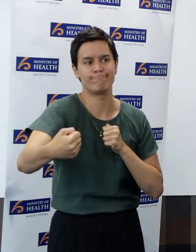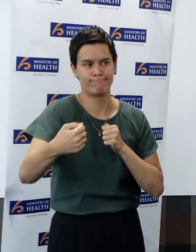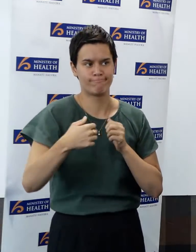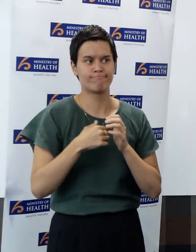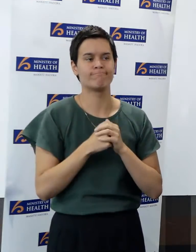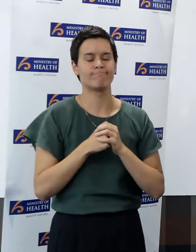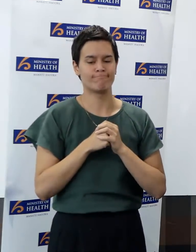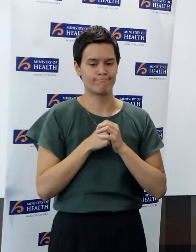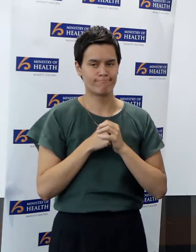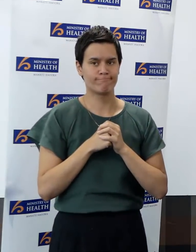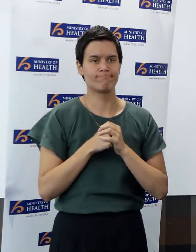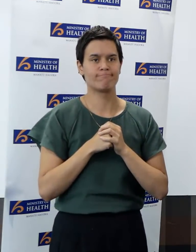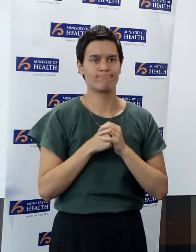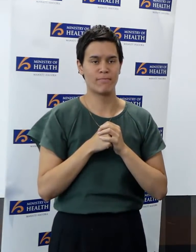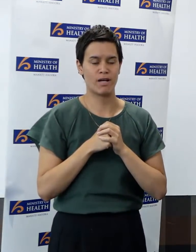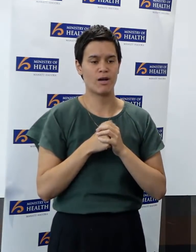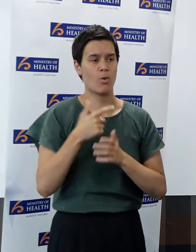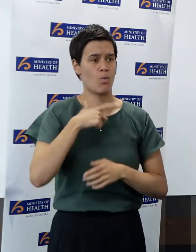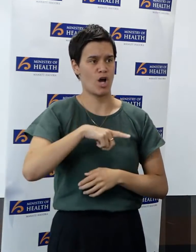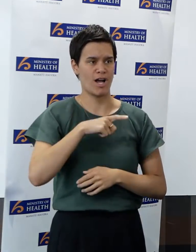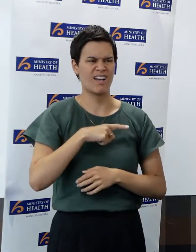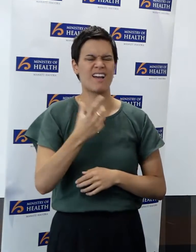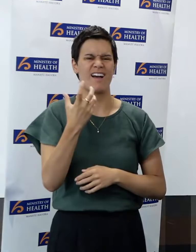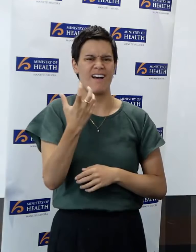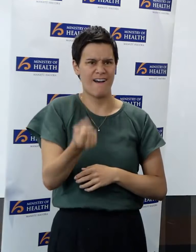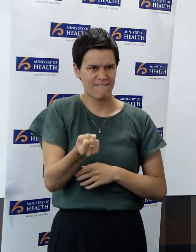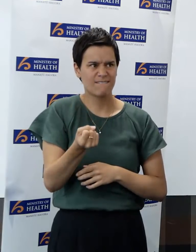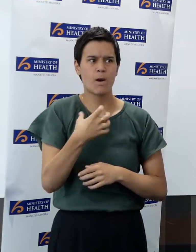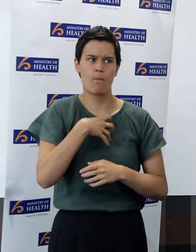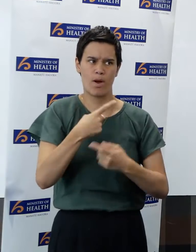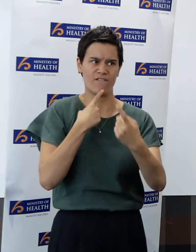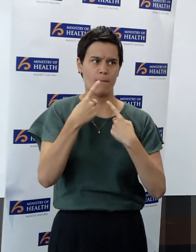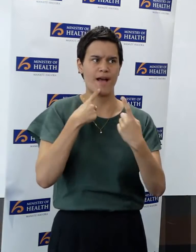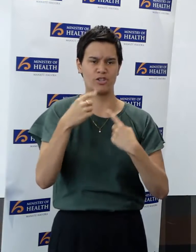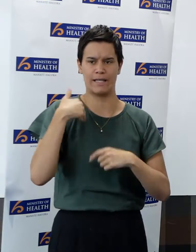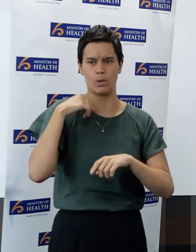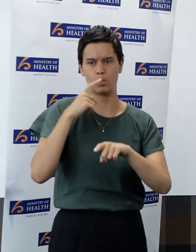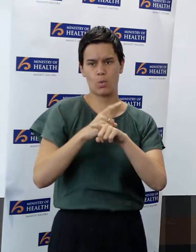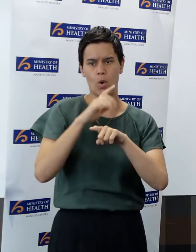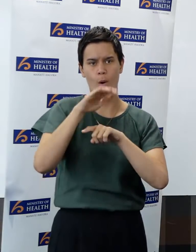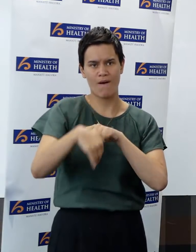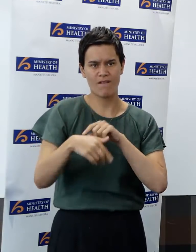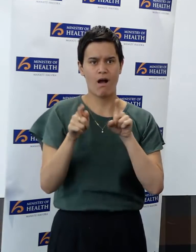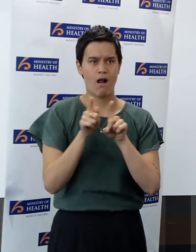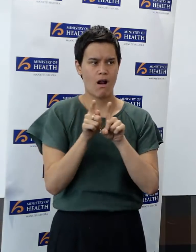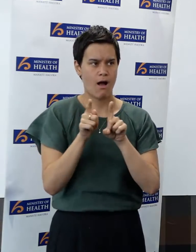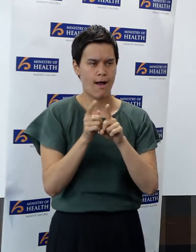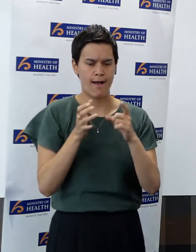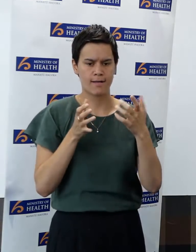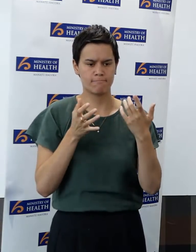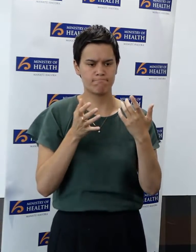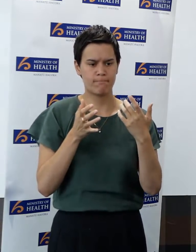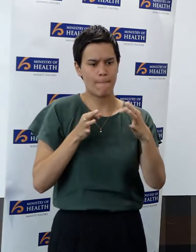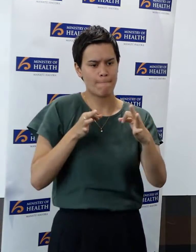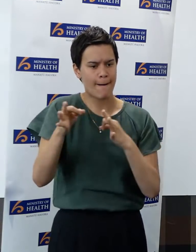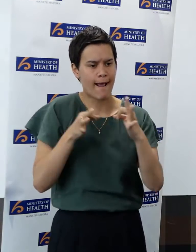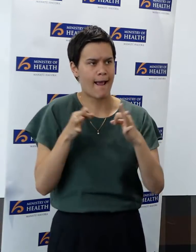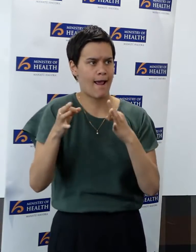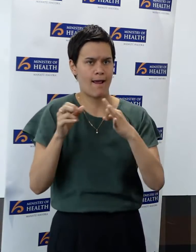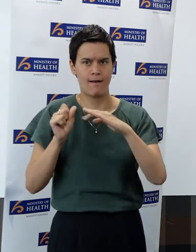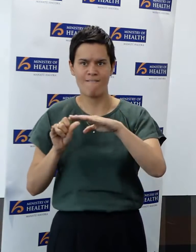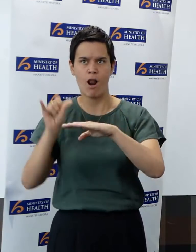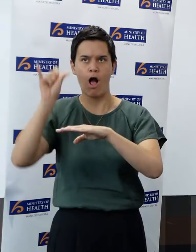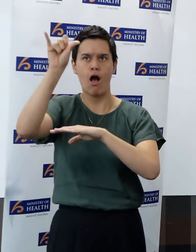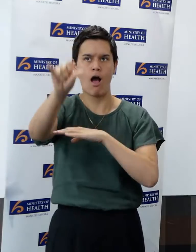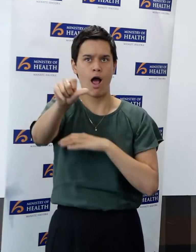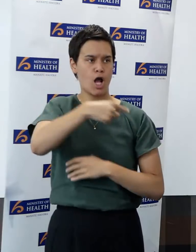anticipated because there was quite a bit to talk about, particularly the logistics of the planning for the flight going in to